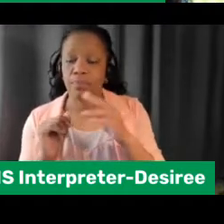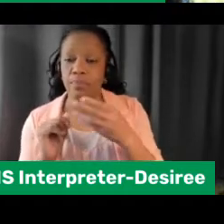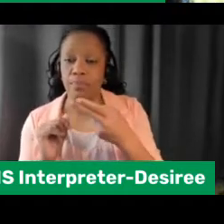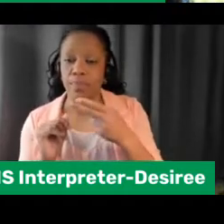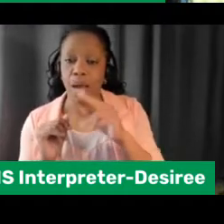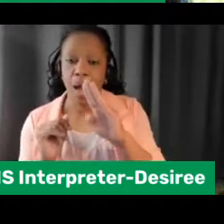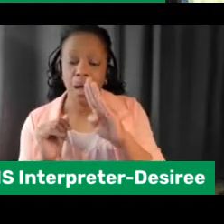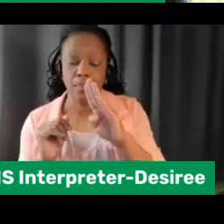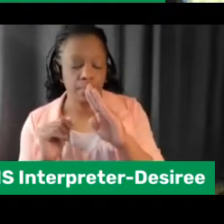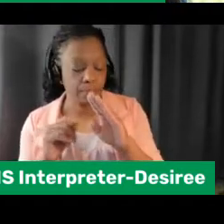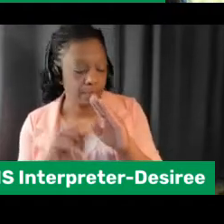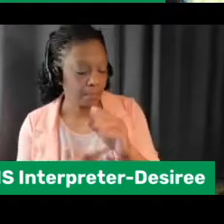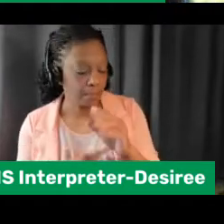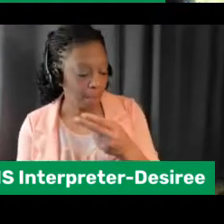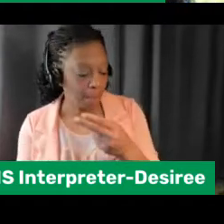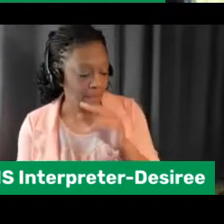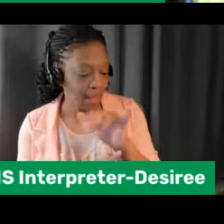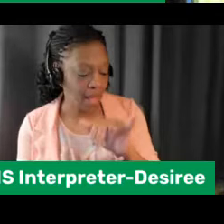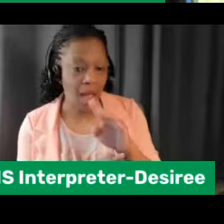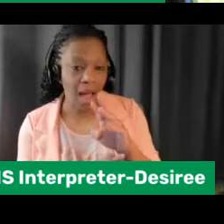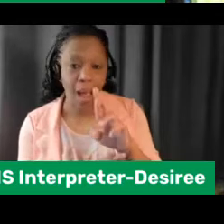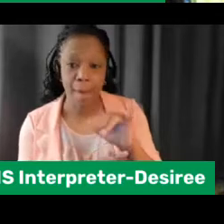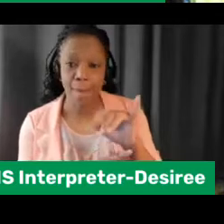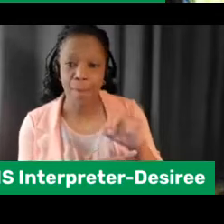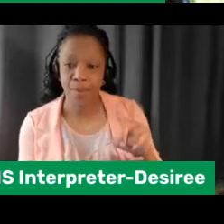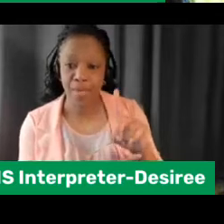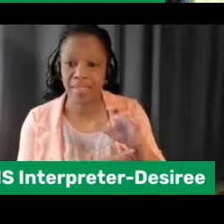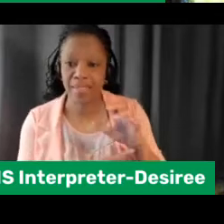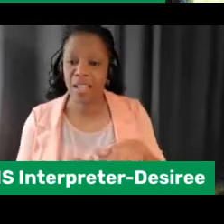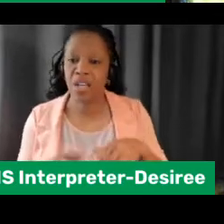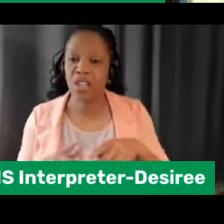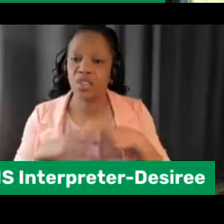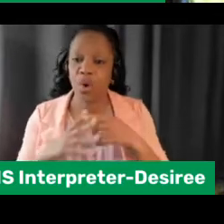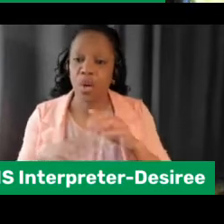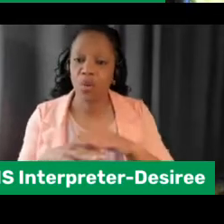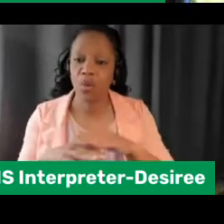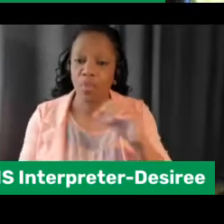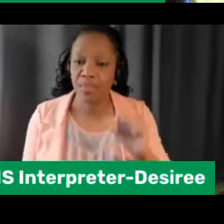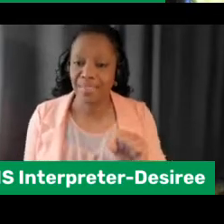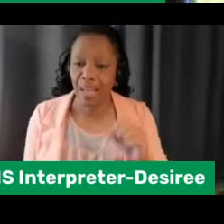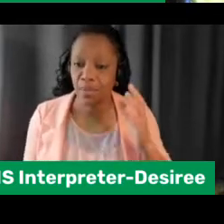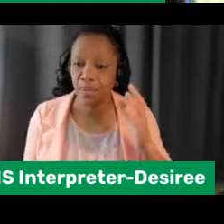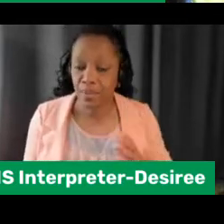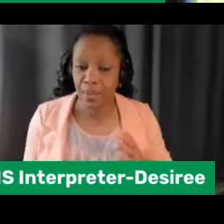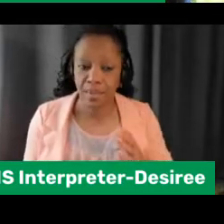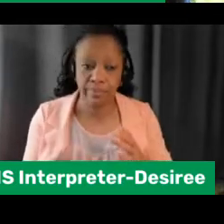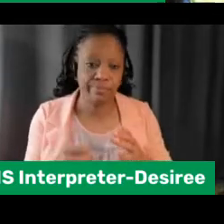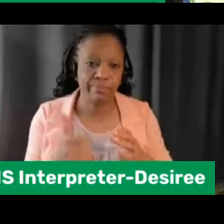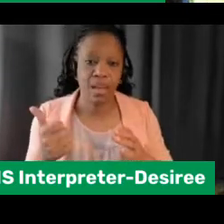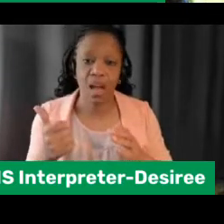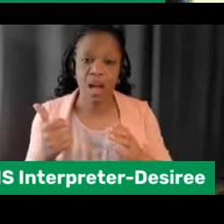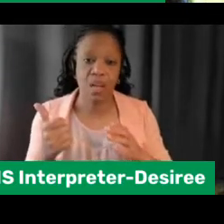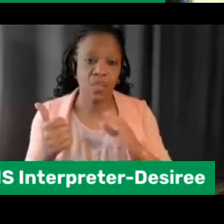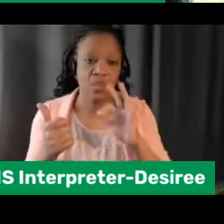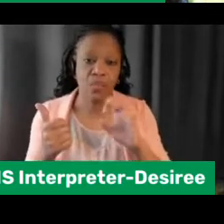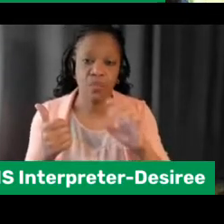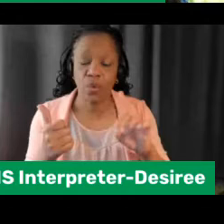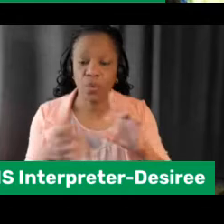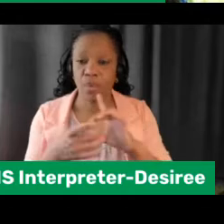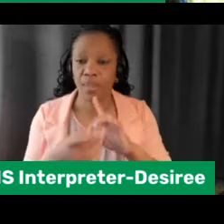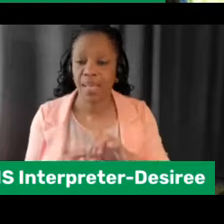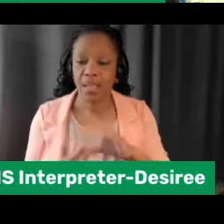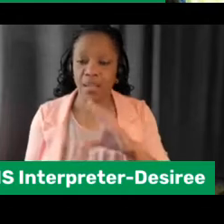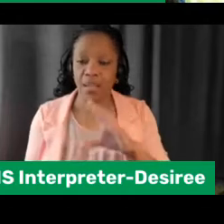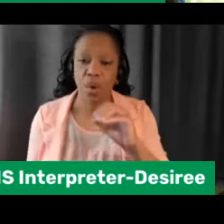south side. So those are some. There are other food related worker cooperative businesses starting